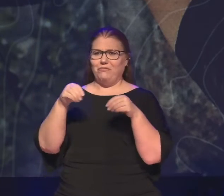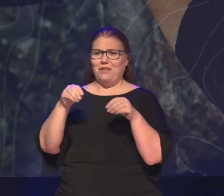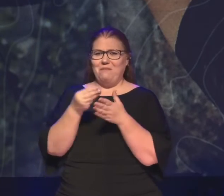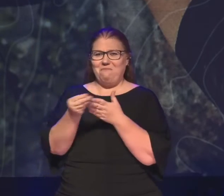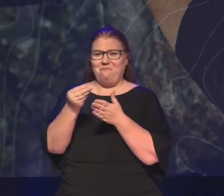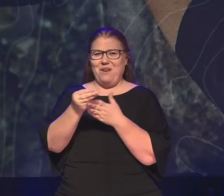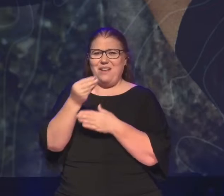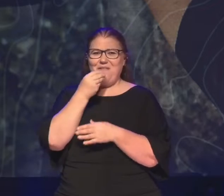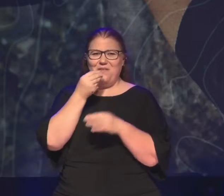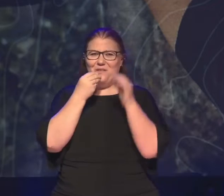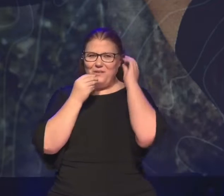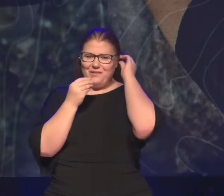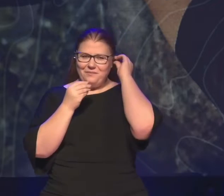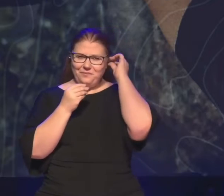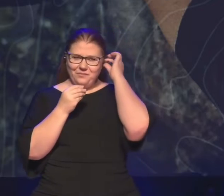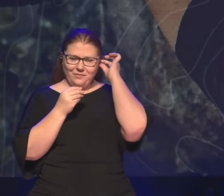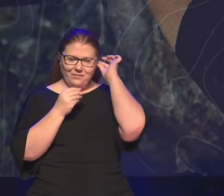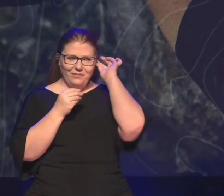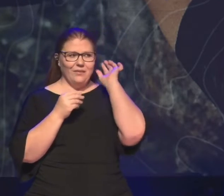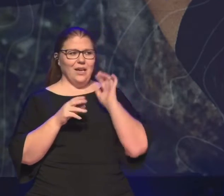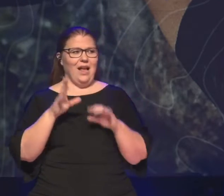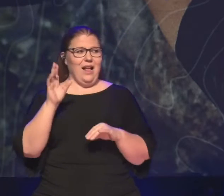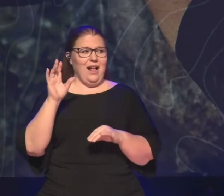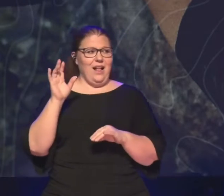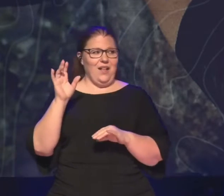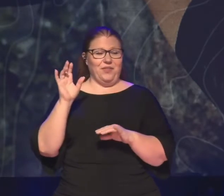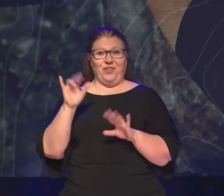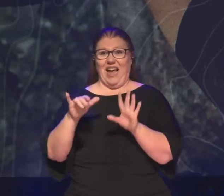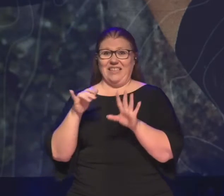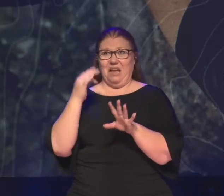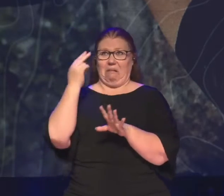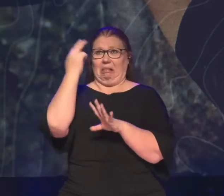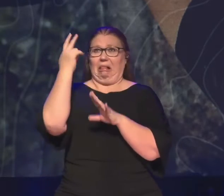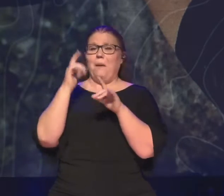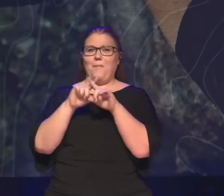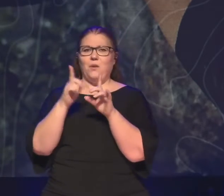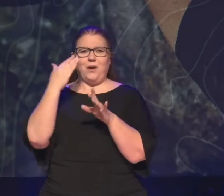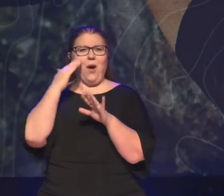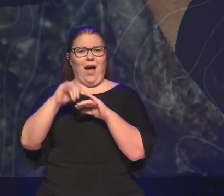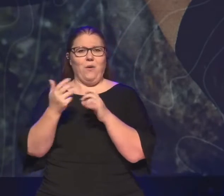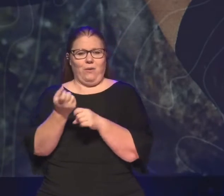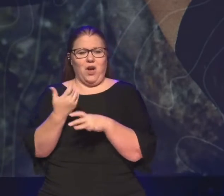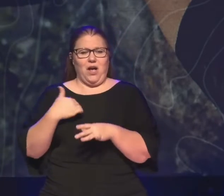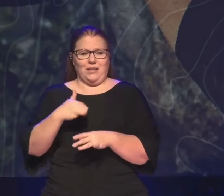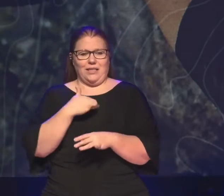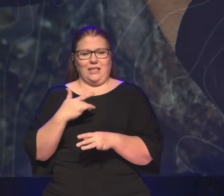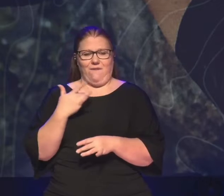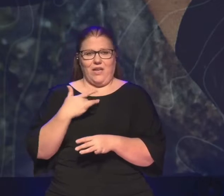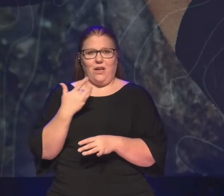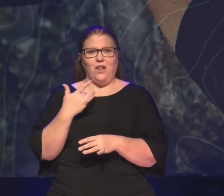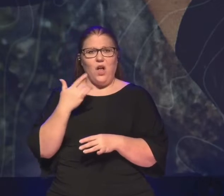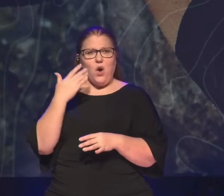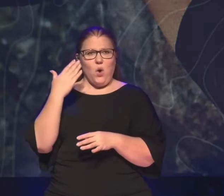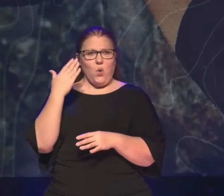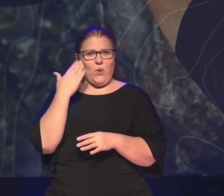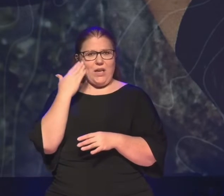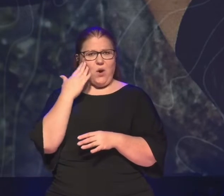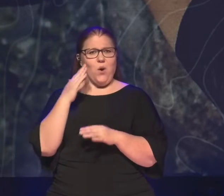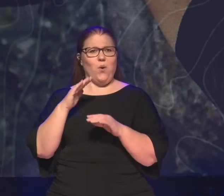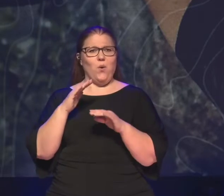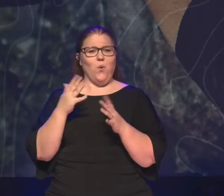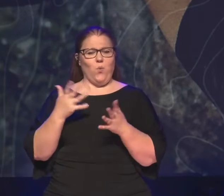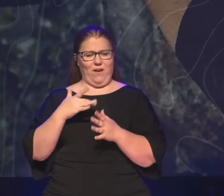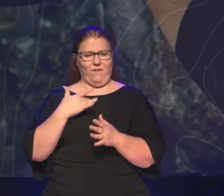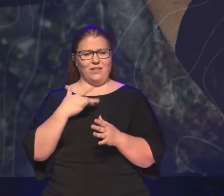and get it, right? We know, like that's a hyperbole, but we know how that would make us feel. And vice versa, we know what it feels like to have really good